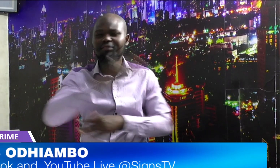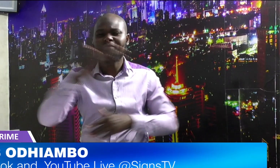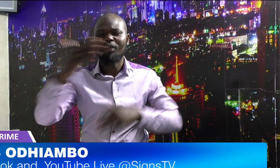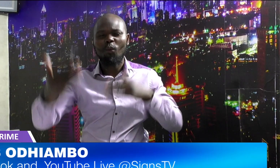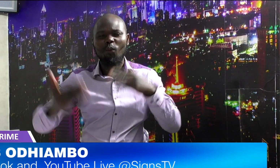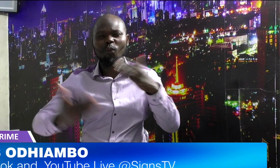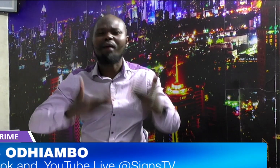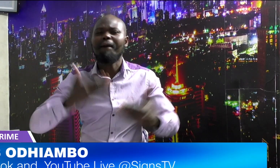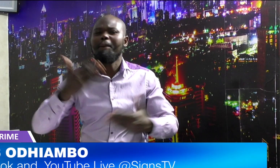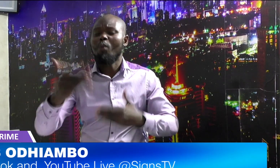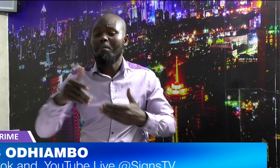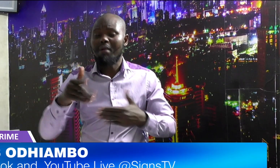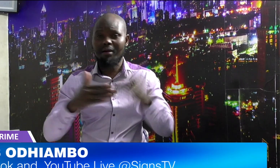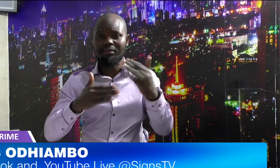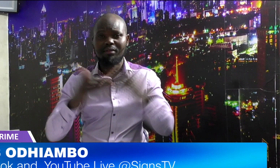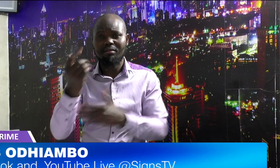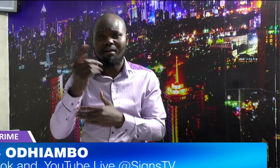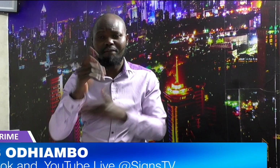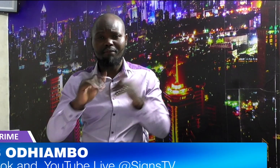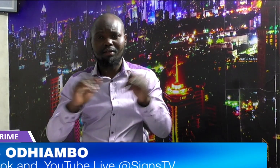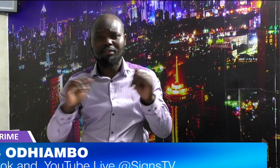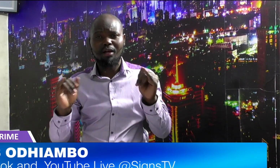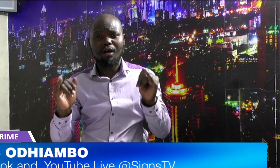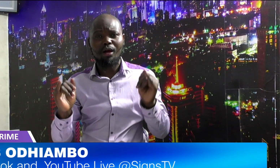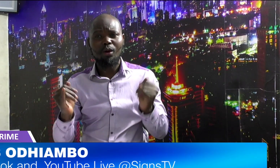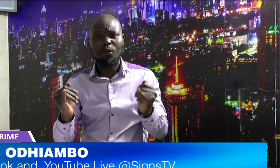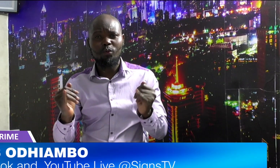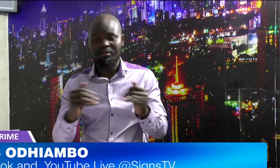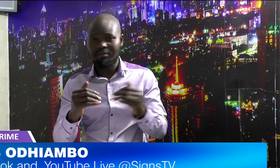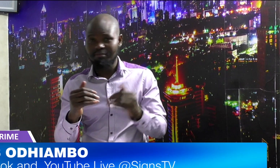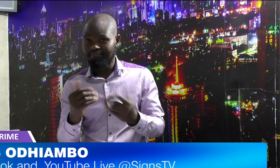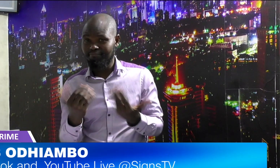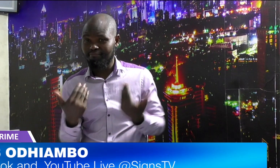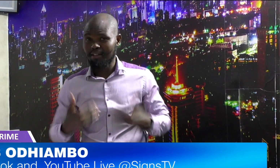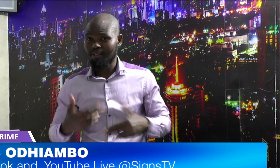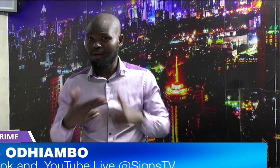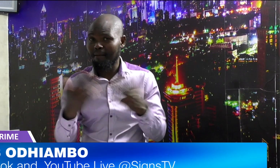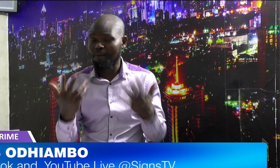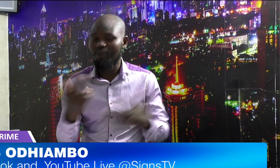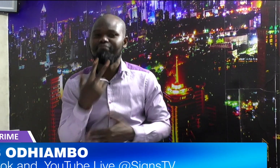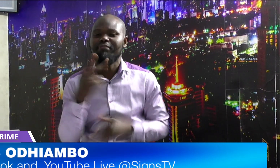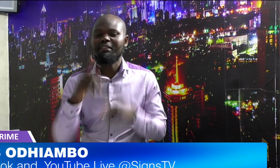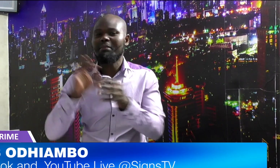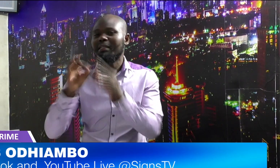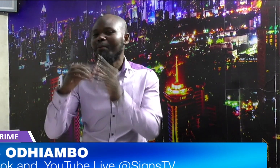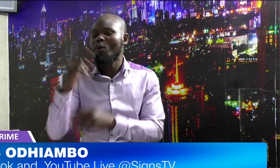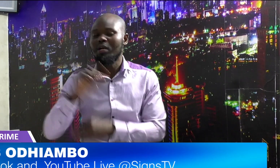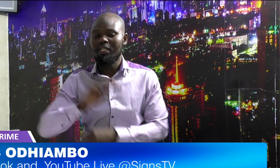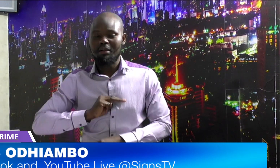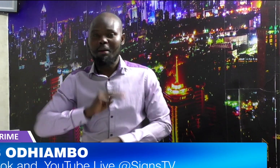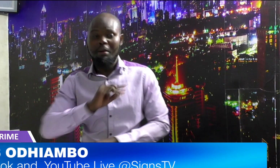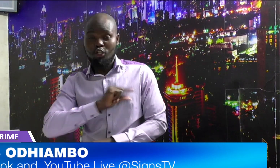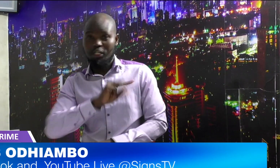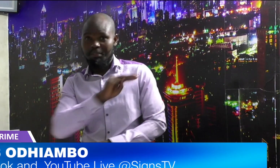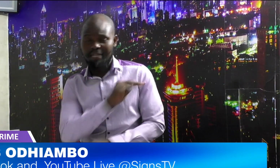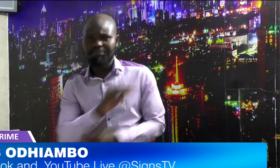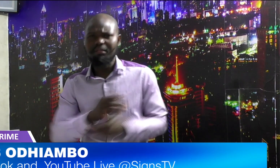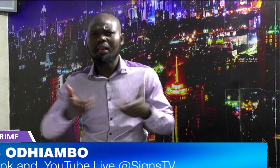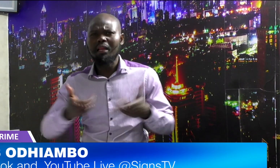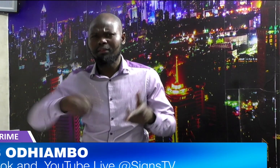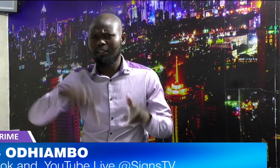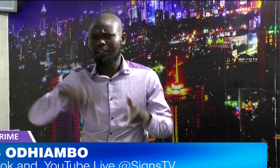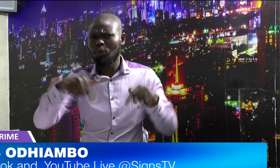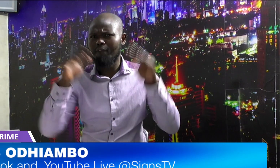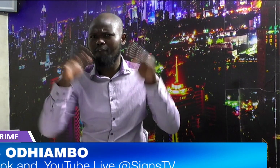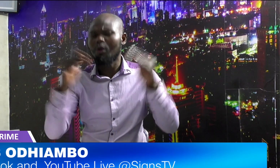Hello viewers, good evening. Welcome to Science TV News. With me, ELVIS ODHIAMBO, in sign language talker voicing